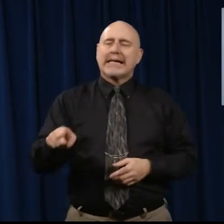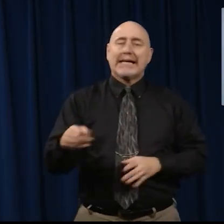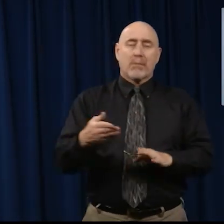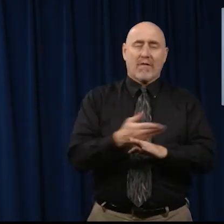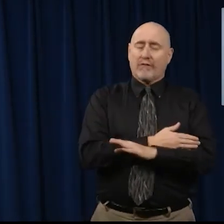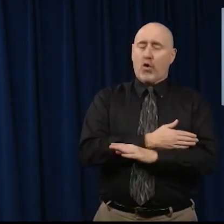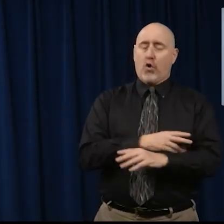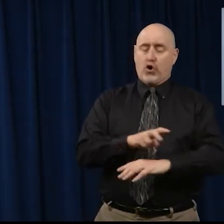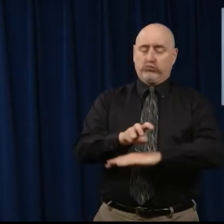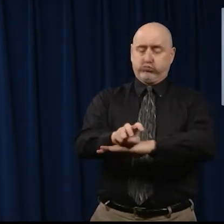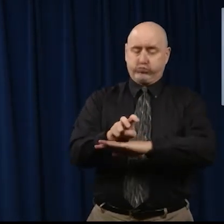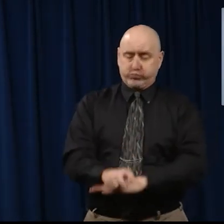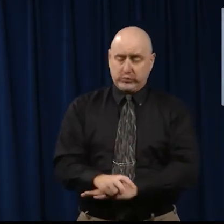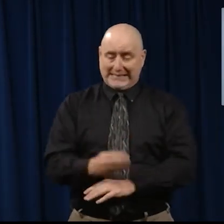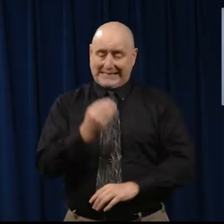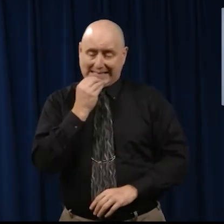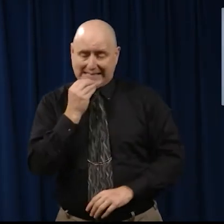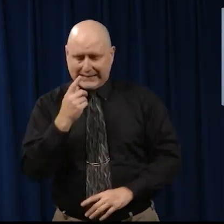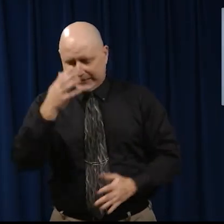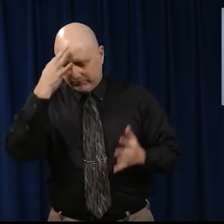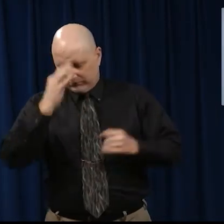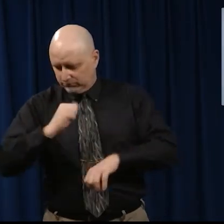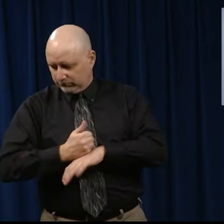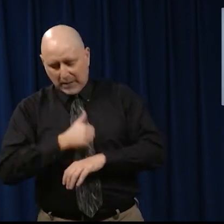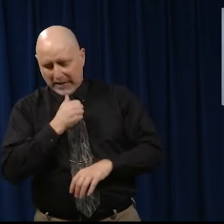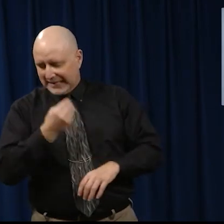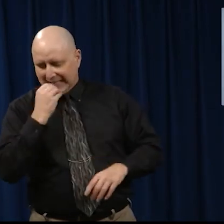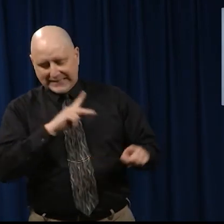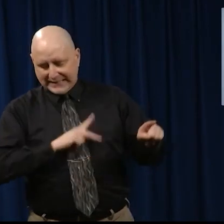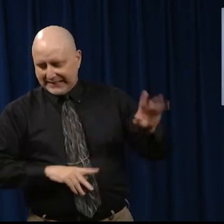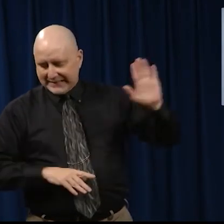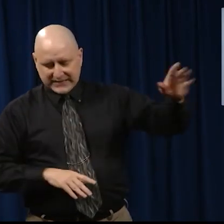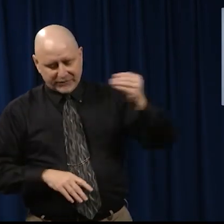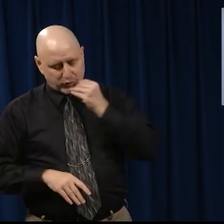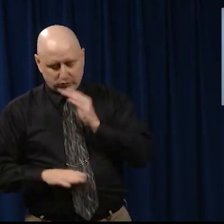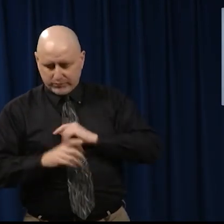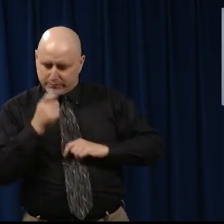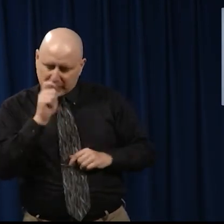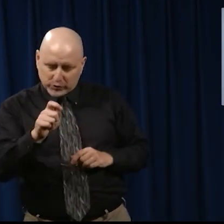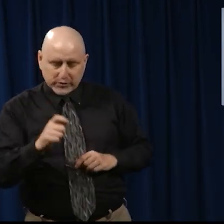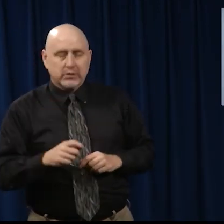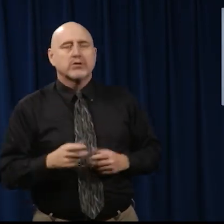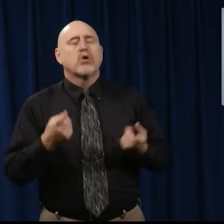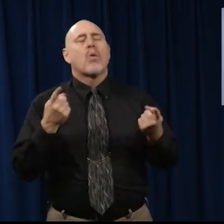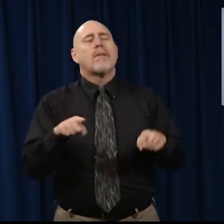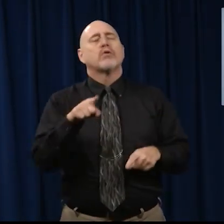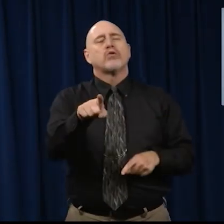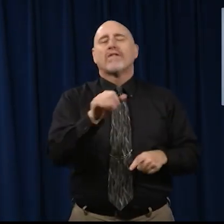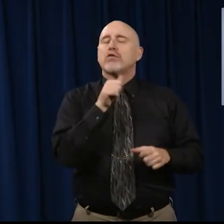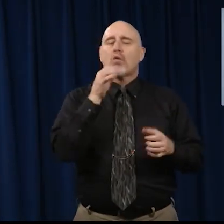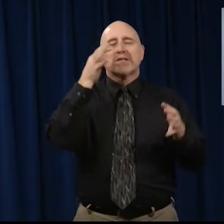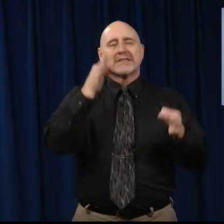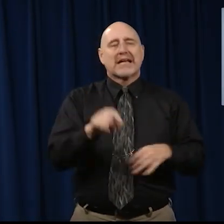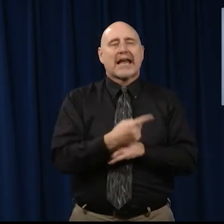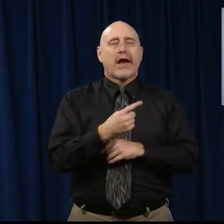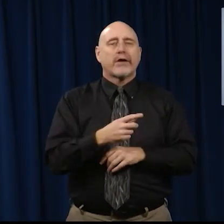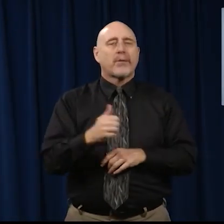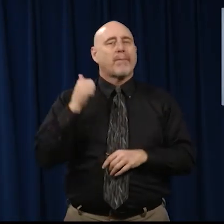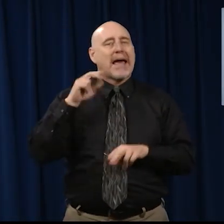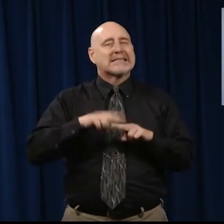That meant before he ever sat down at that table, he had decided, I'm not going to eat the king's food. What's going to happen to you if you don't decide that and you're sitting in the